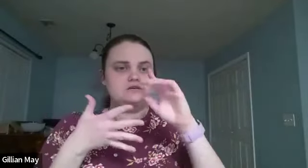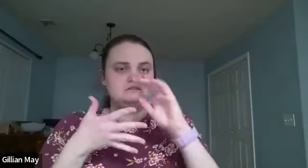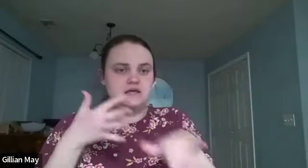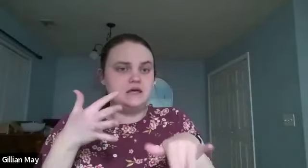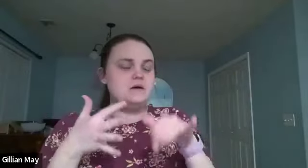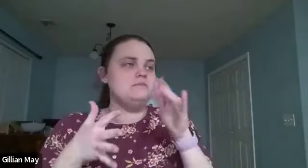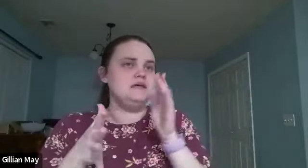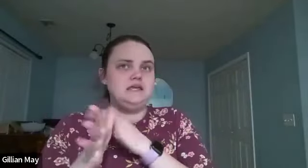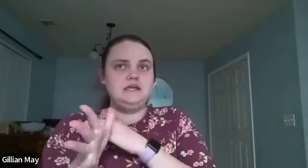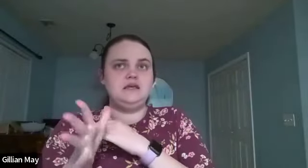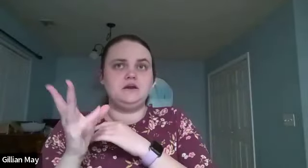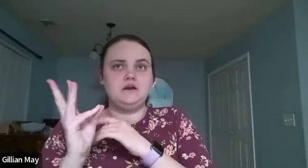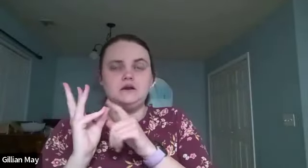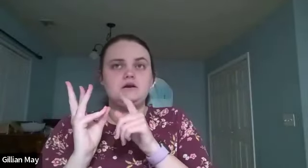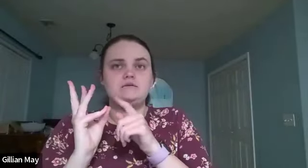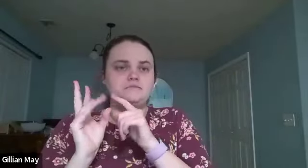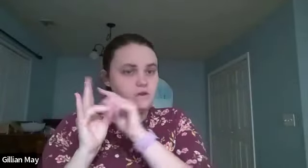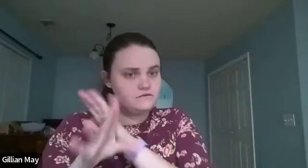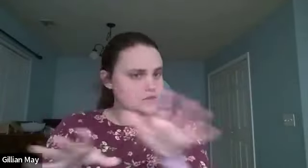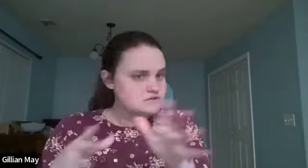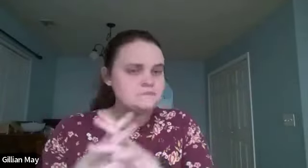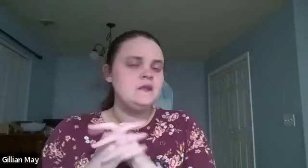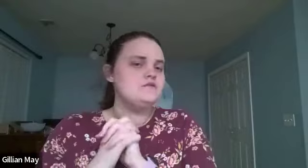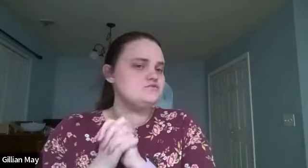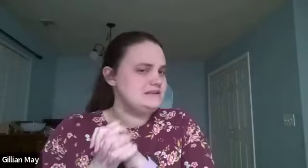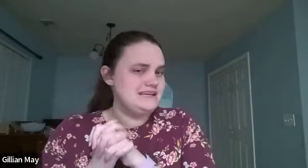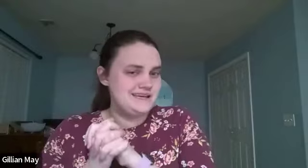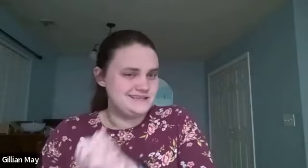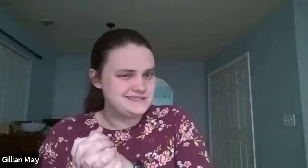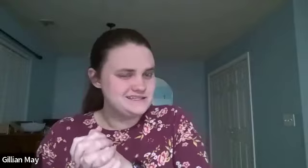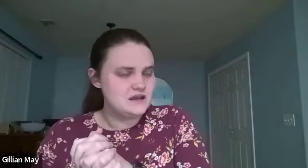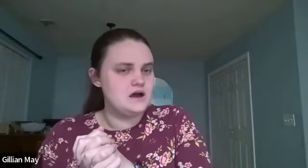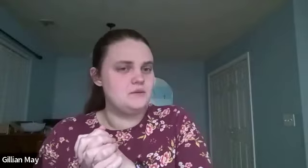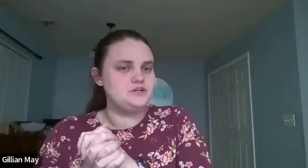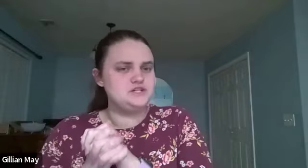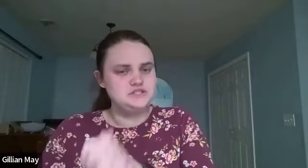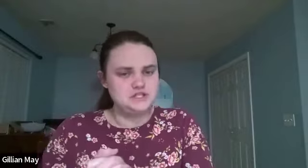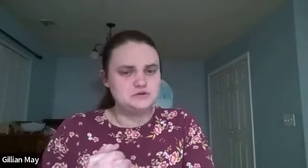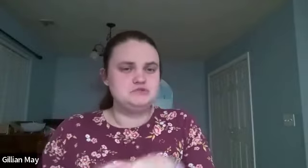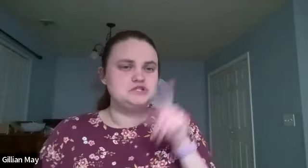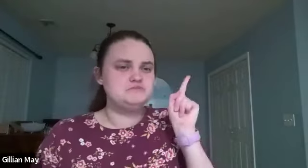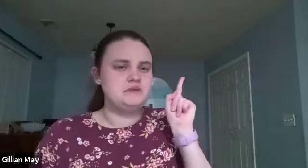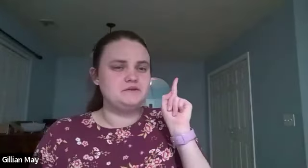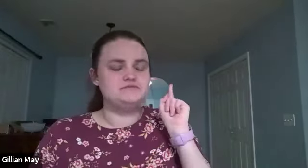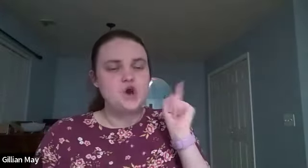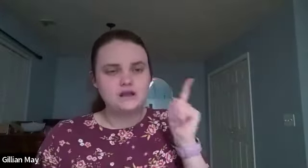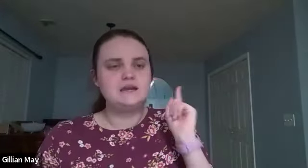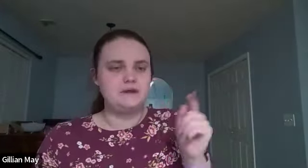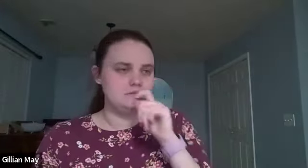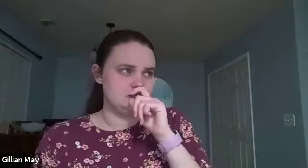theirs, them, he, her, all of those. There really isn't. What you would do is you would just, if you're talking about a person